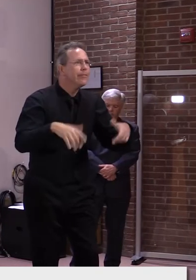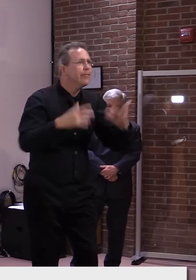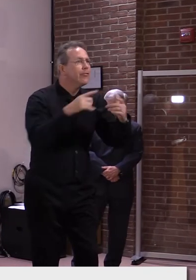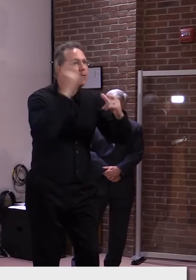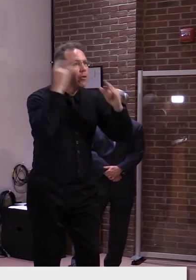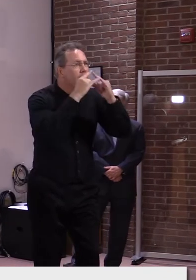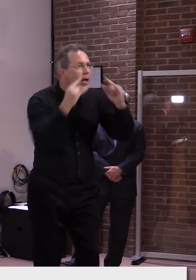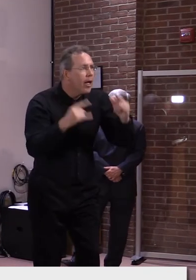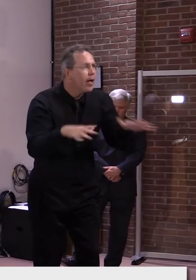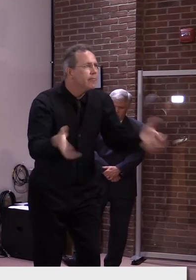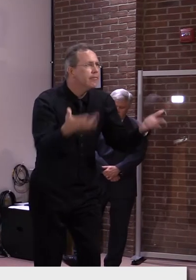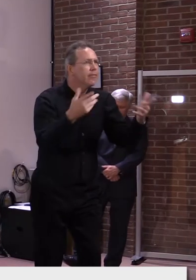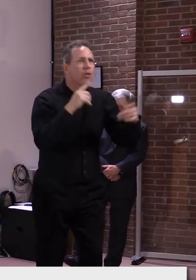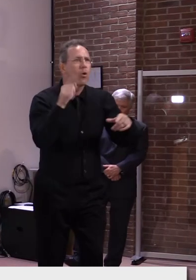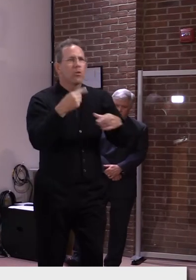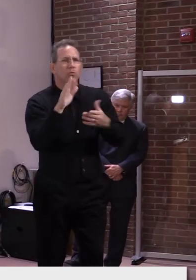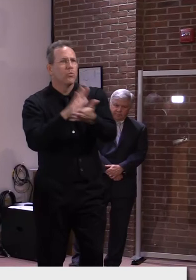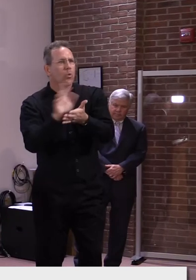this summer.